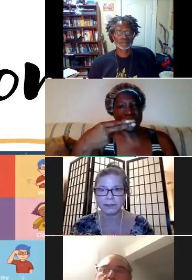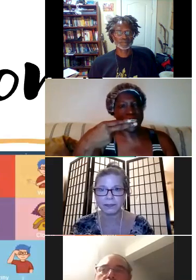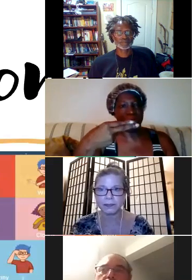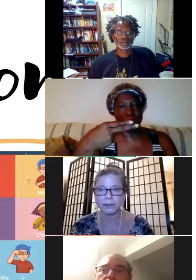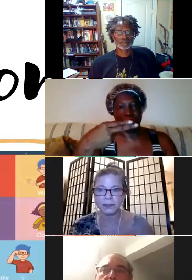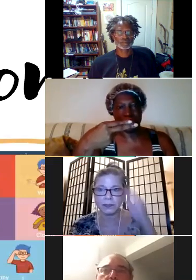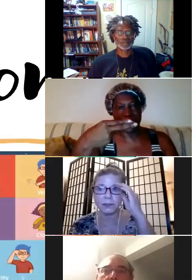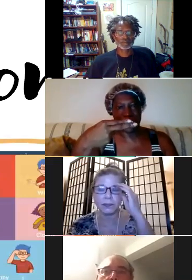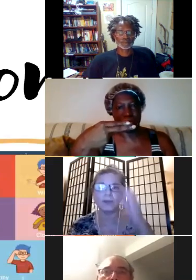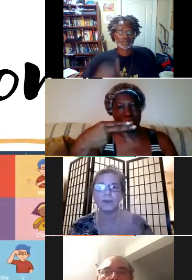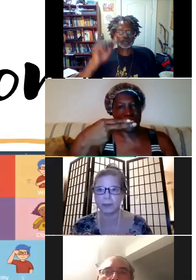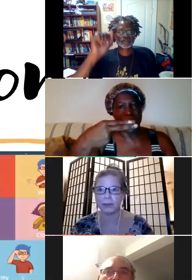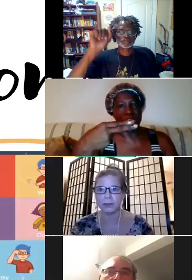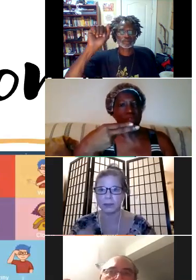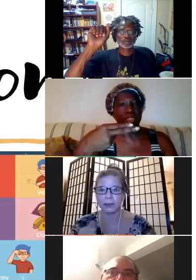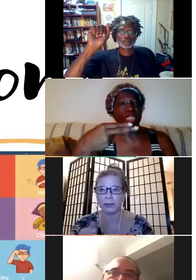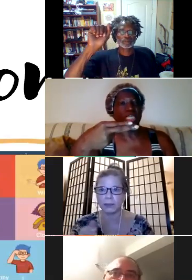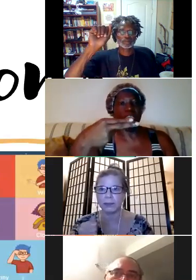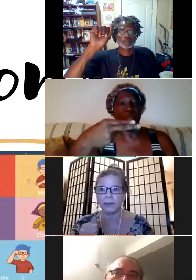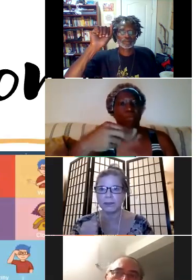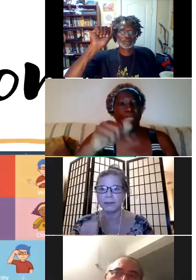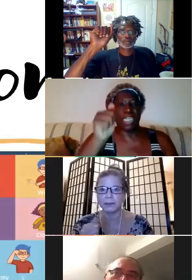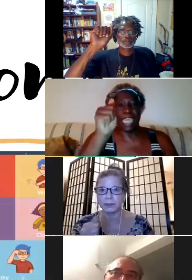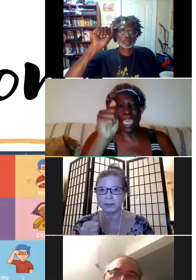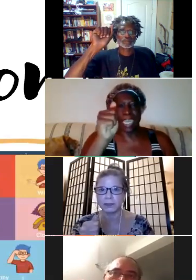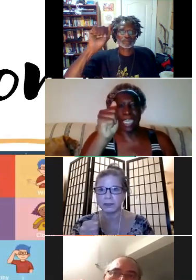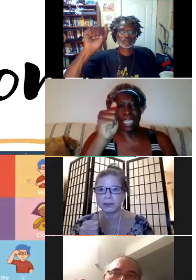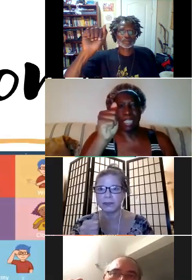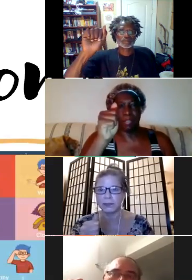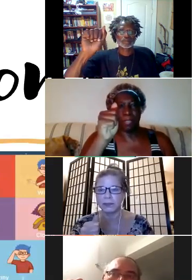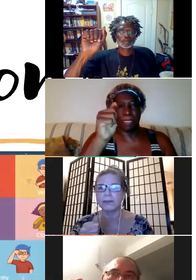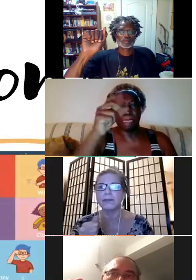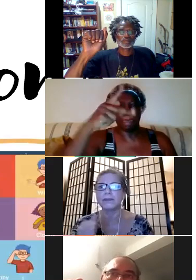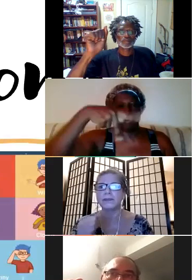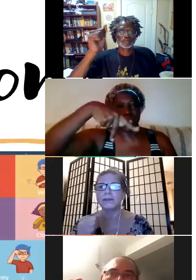April, the same. Spell it completely out. It would be APRIL.